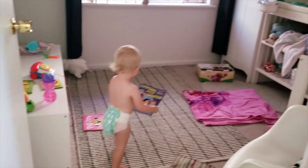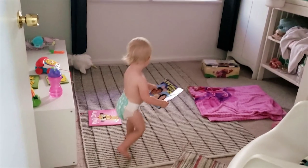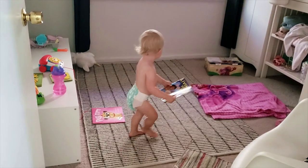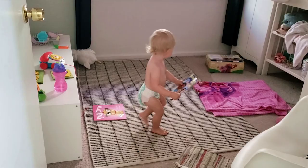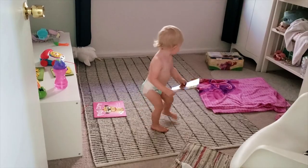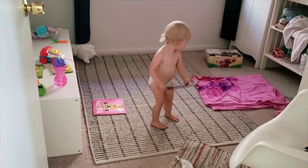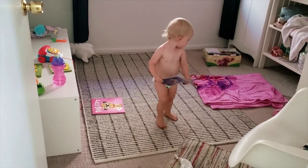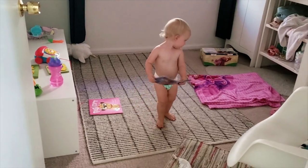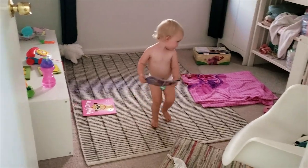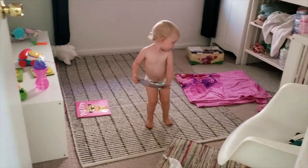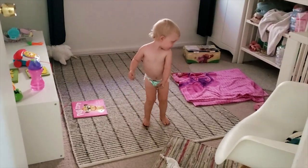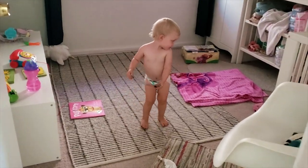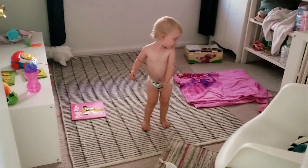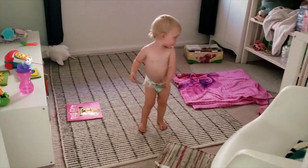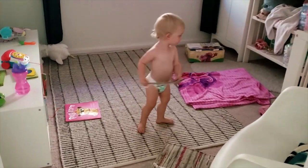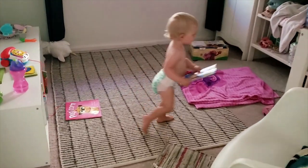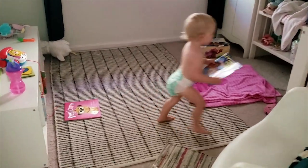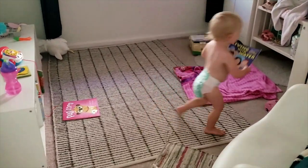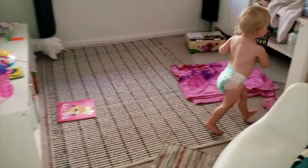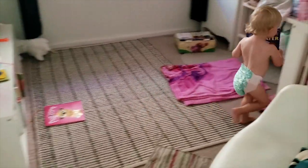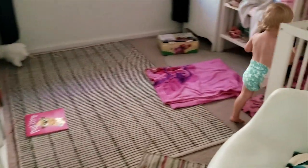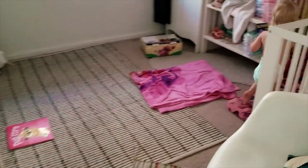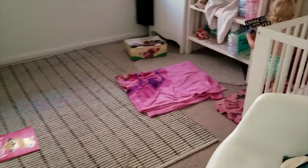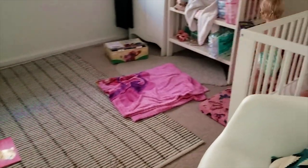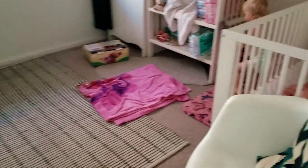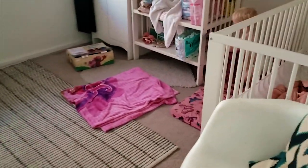Very good. And now we're looking at a book.